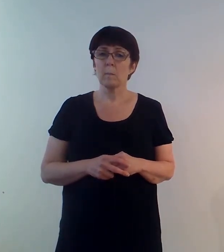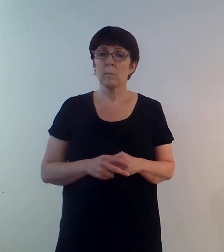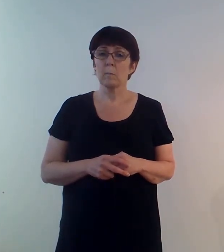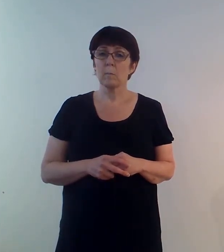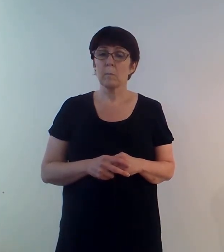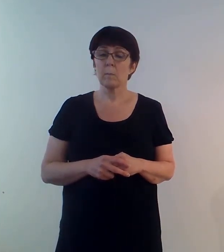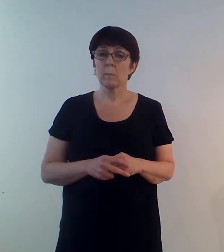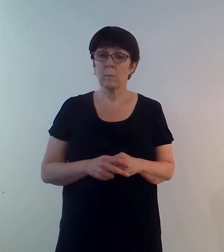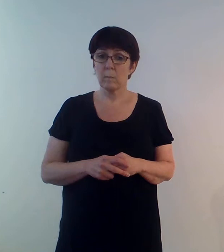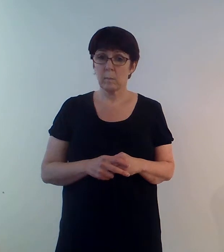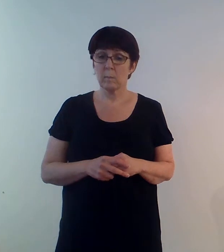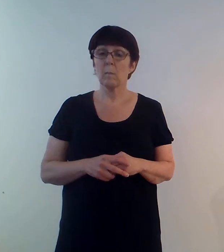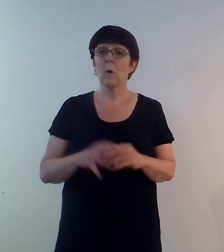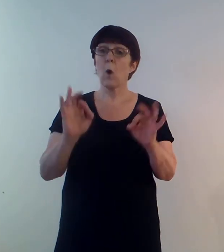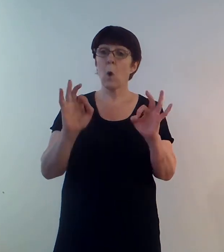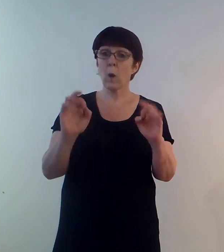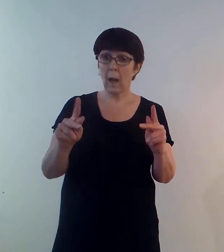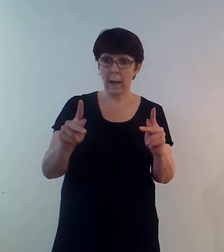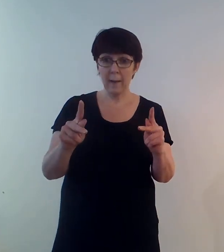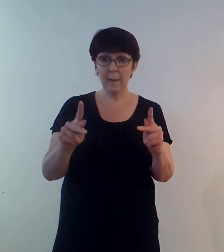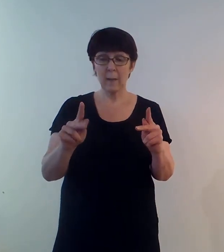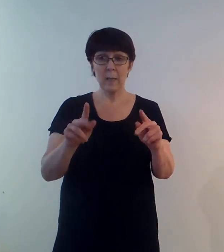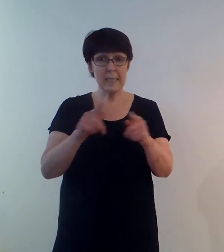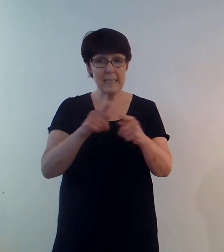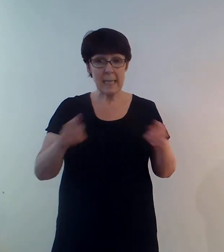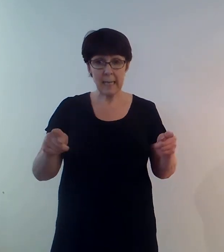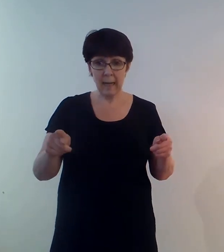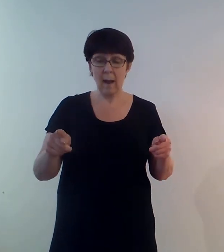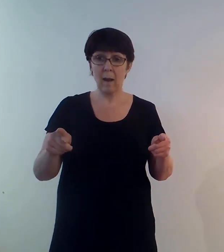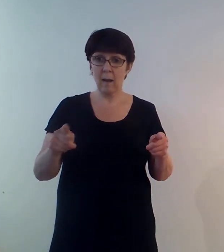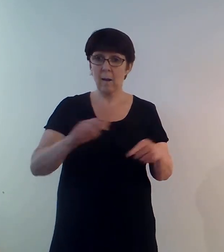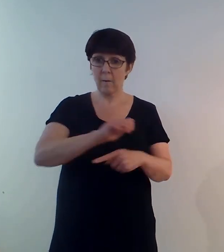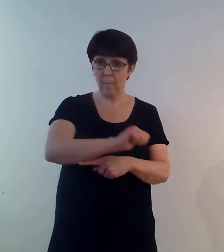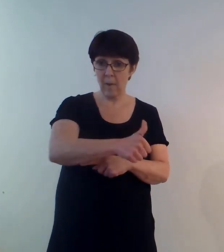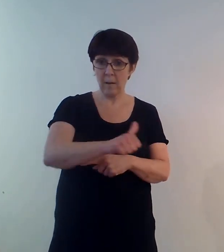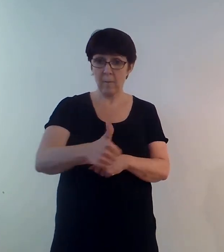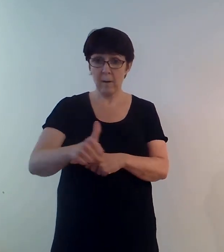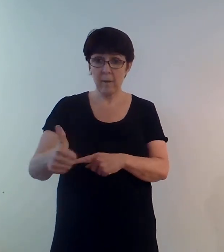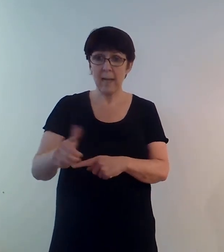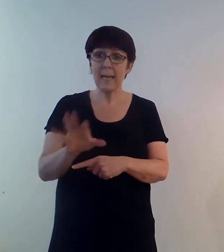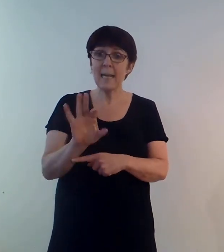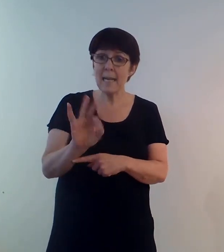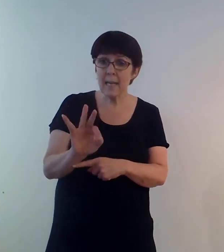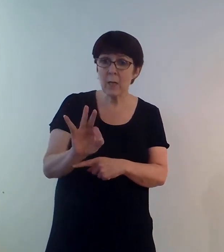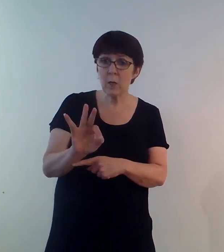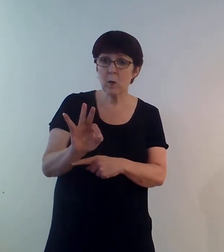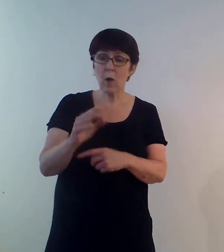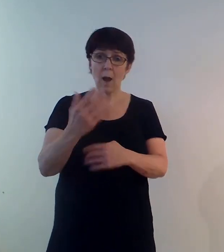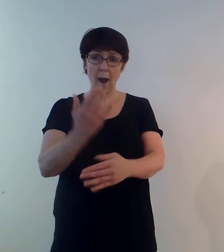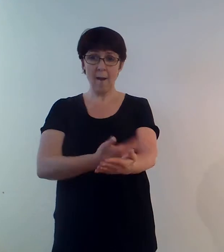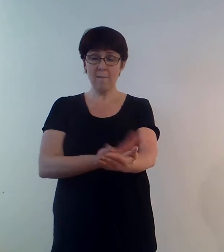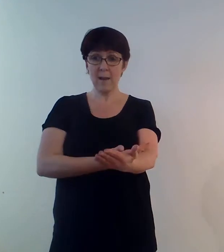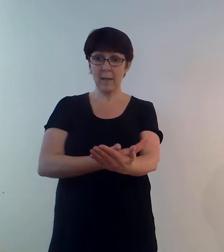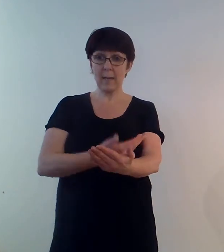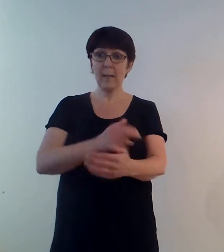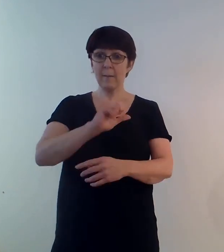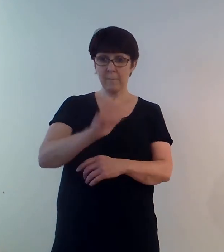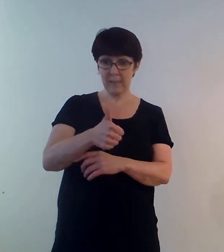Give it a shake. Now guys, let's get into the exercises. I'm going to demonstrate all 9 before we get onto the circuit. So exercise number 1 is going to be the wall stand. Now